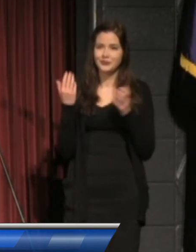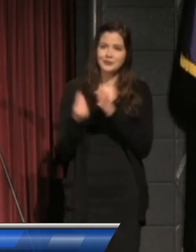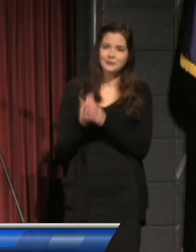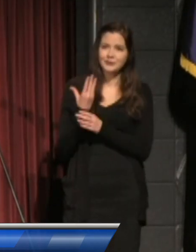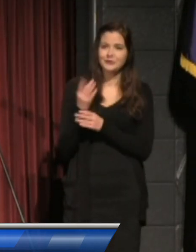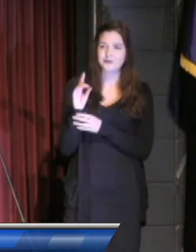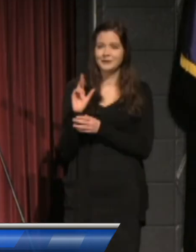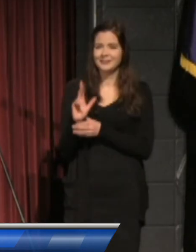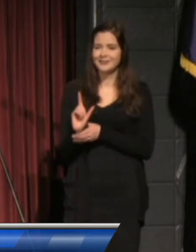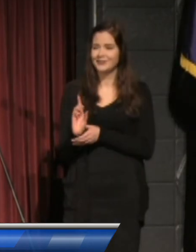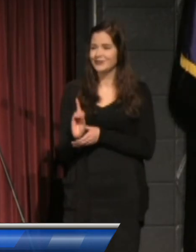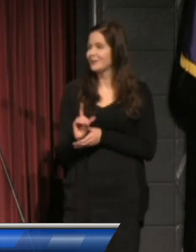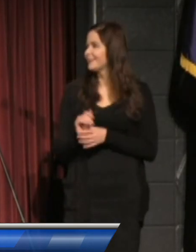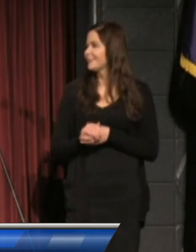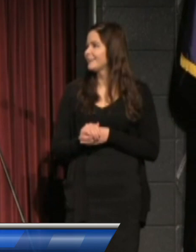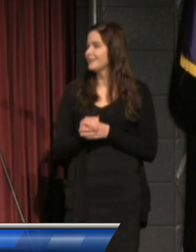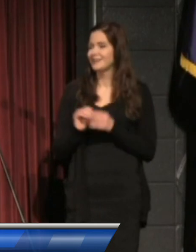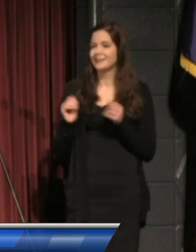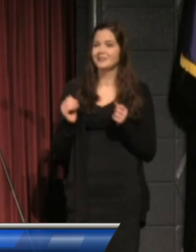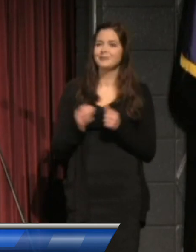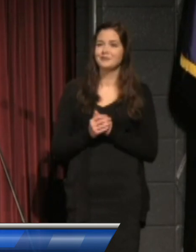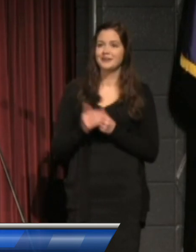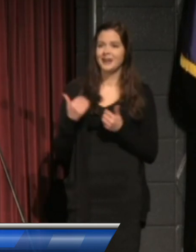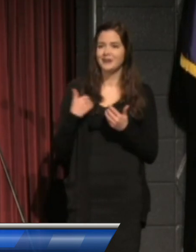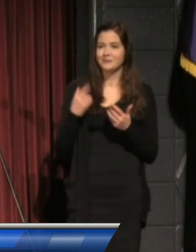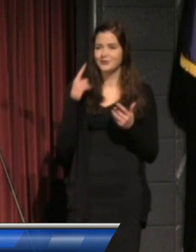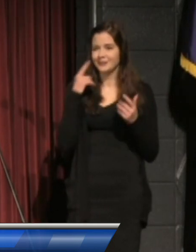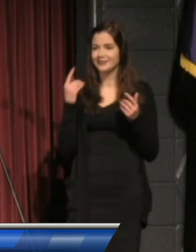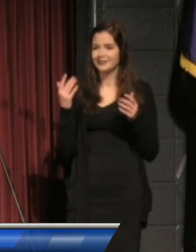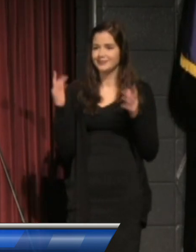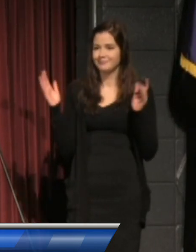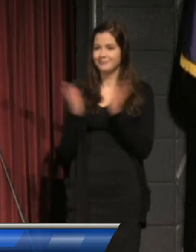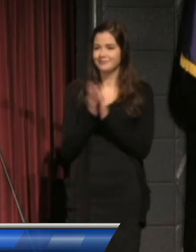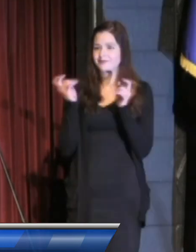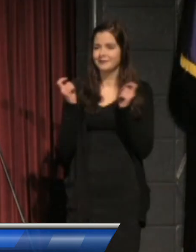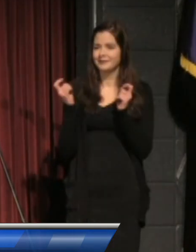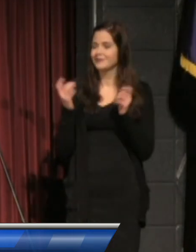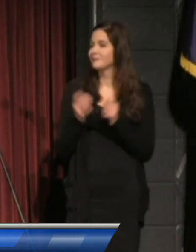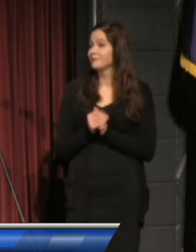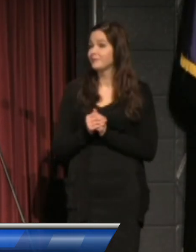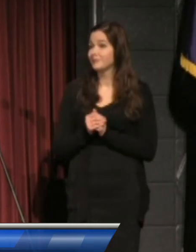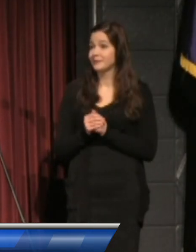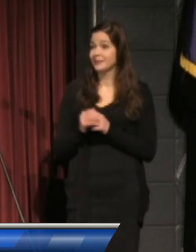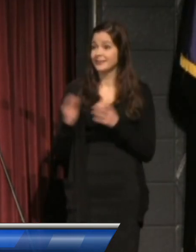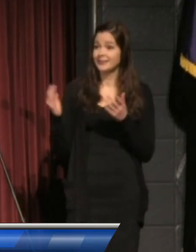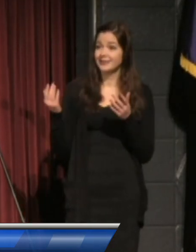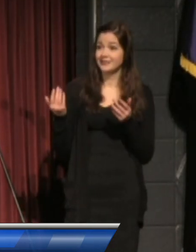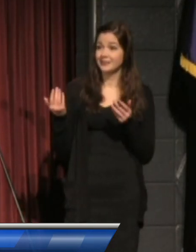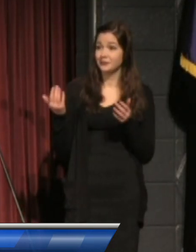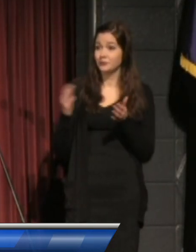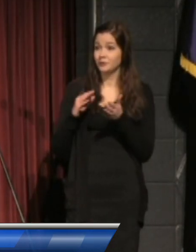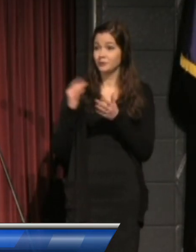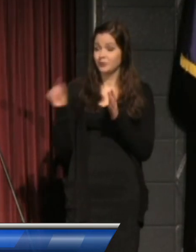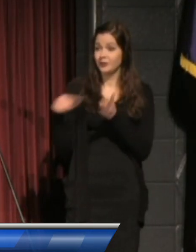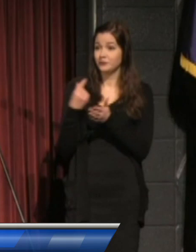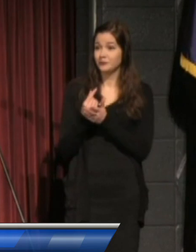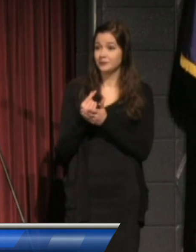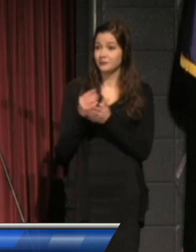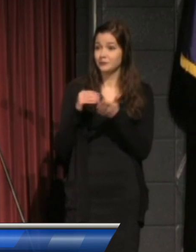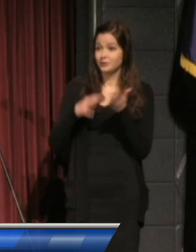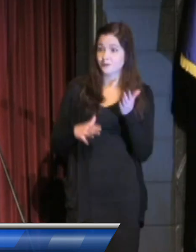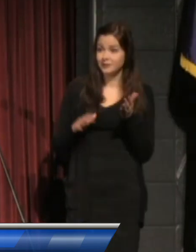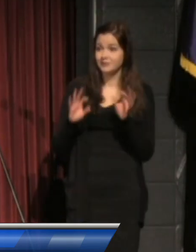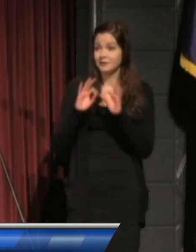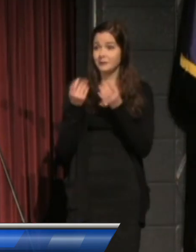day we've got for a commencement ceremony. Honored guests, graduates, students, faculty and staff, family